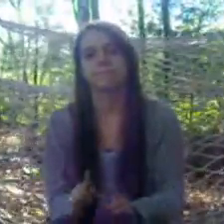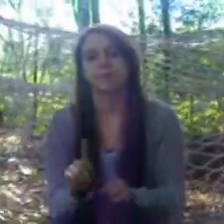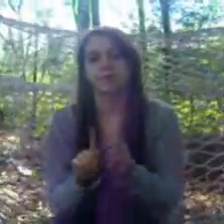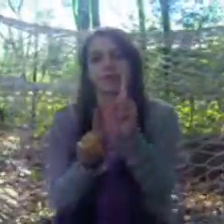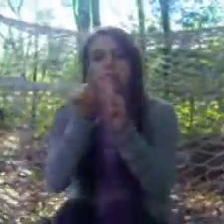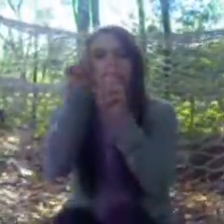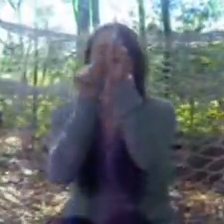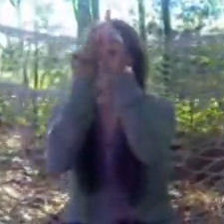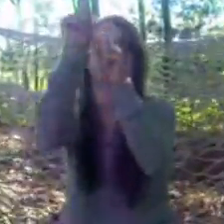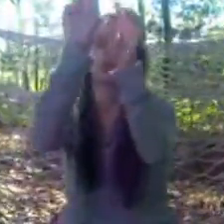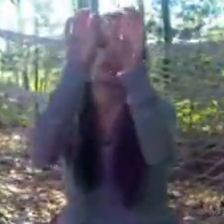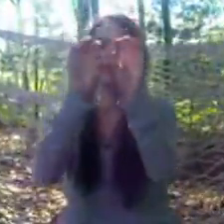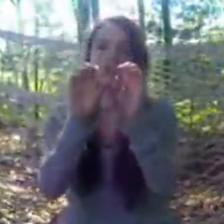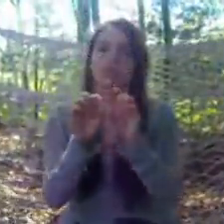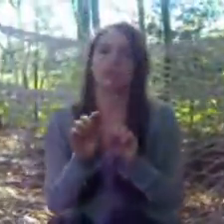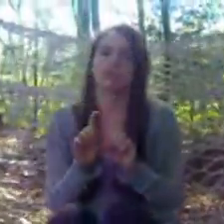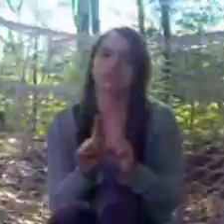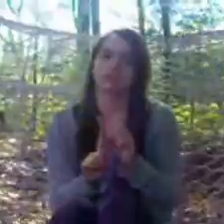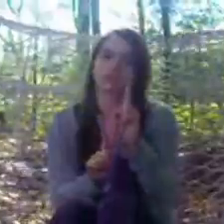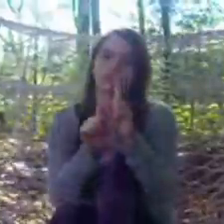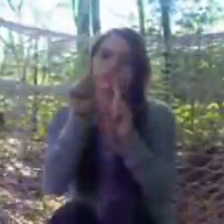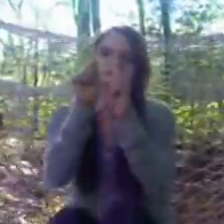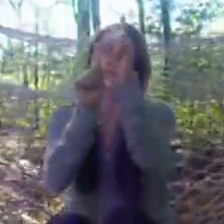your the